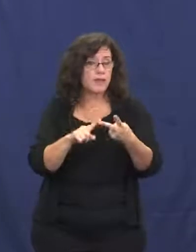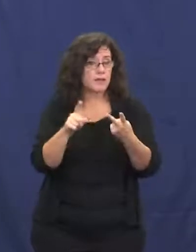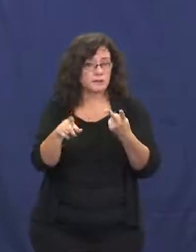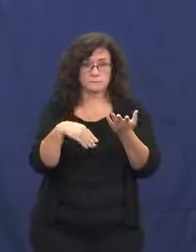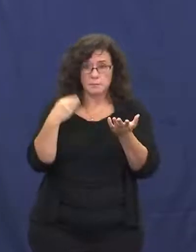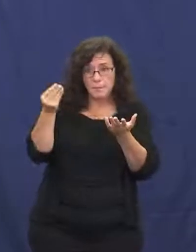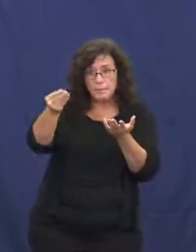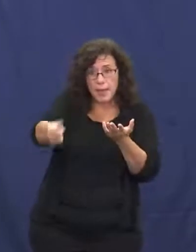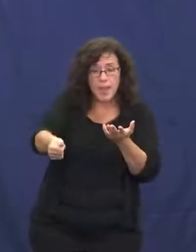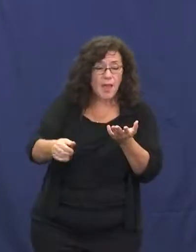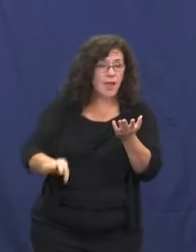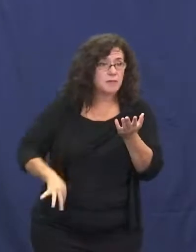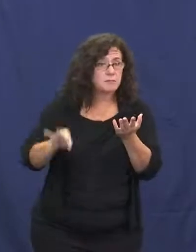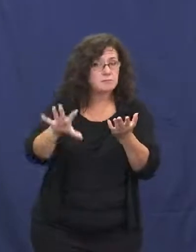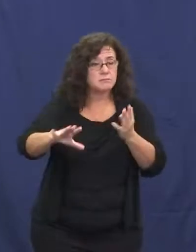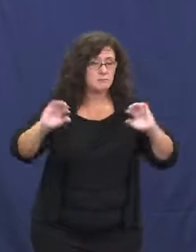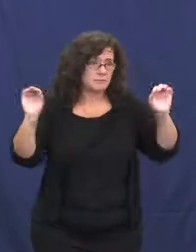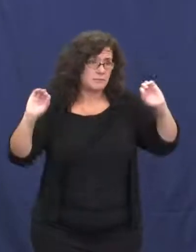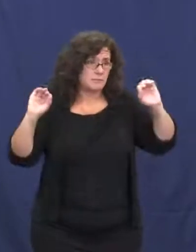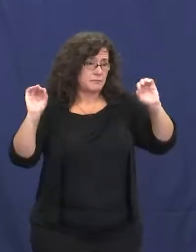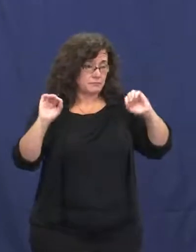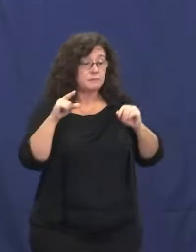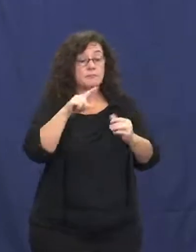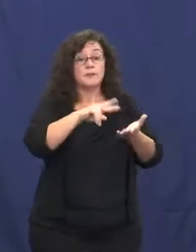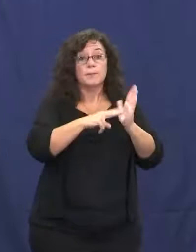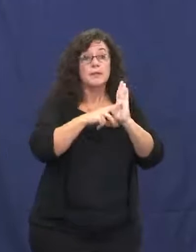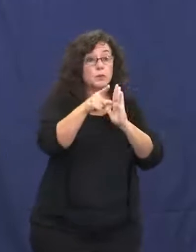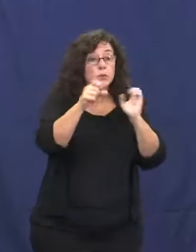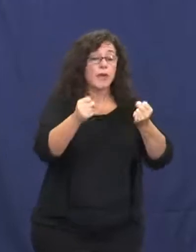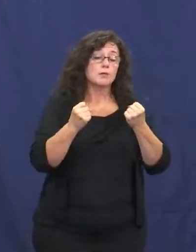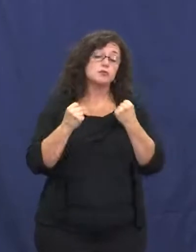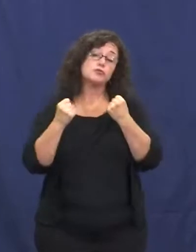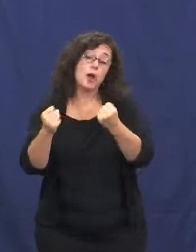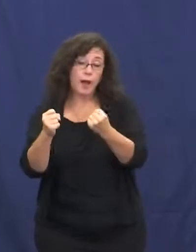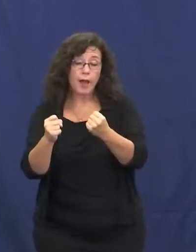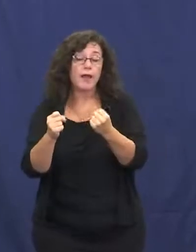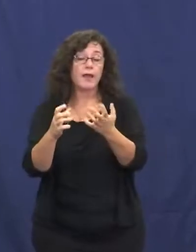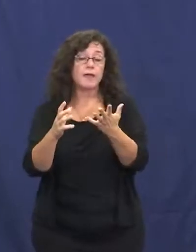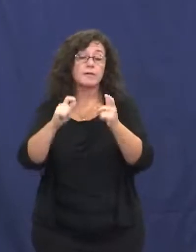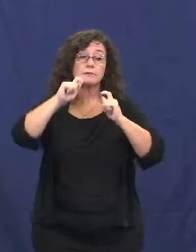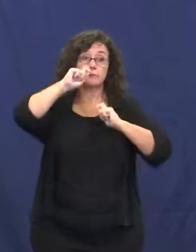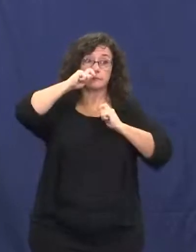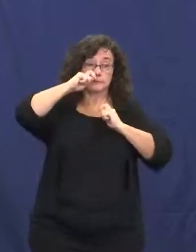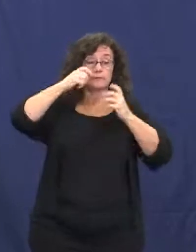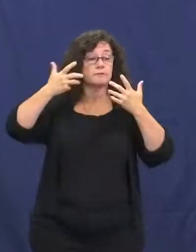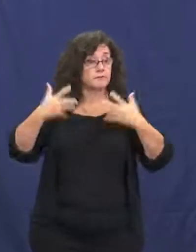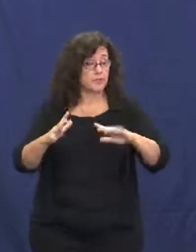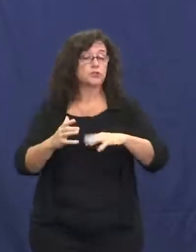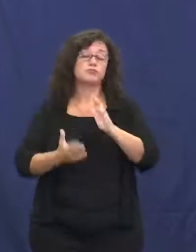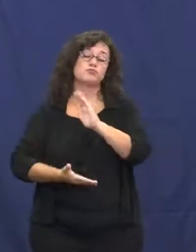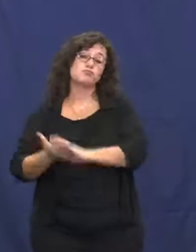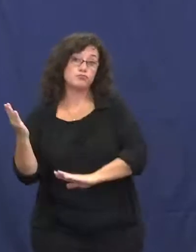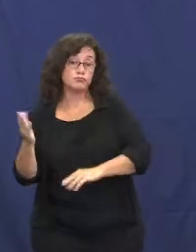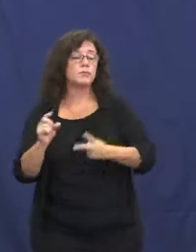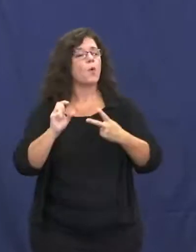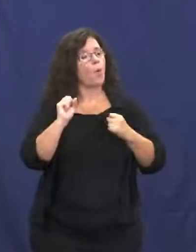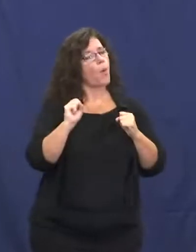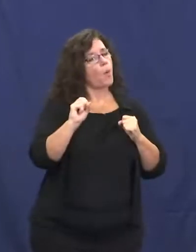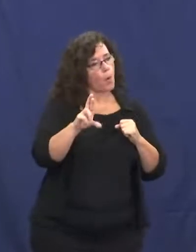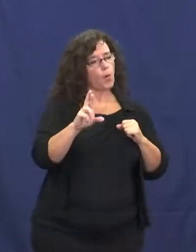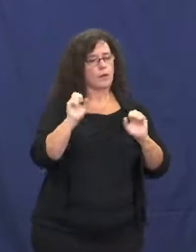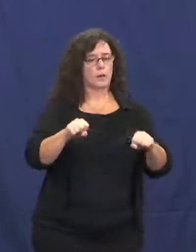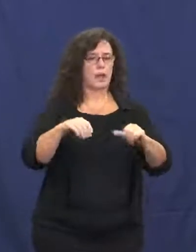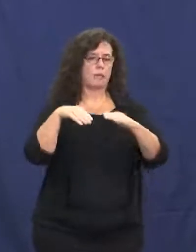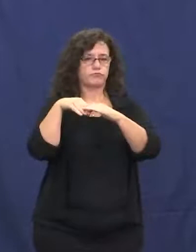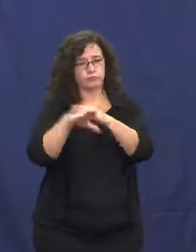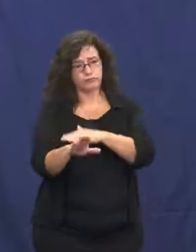pay. And so you can either drive up or walk through and get your test at several of these sites.